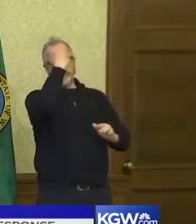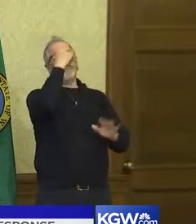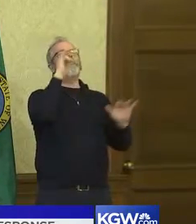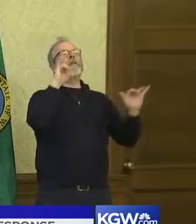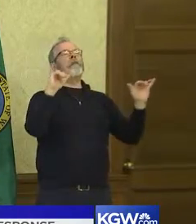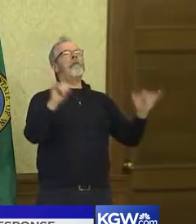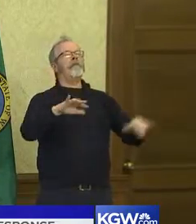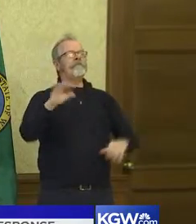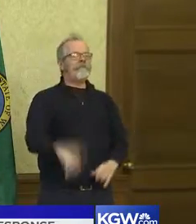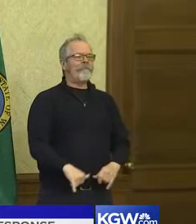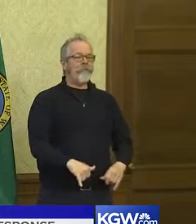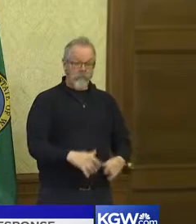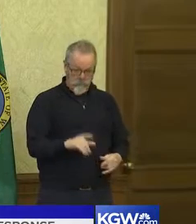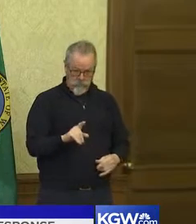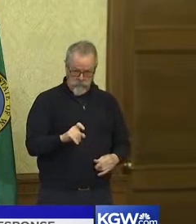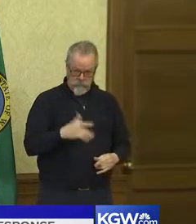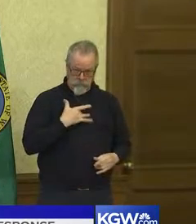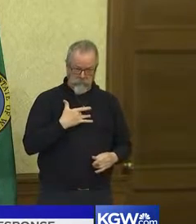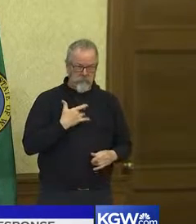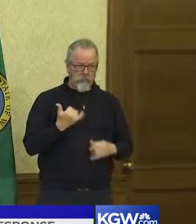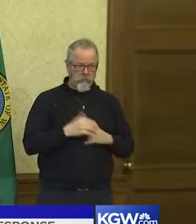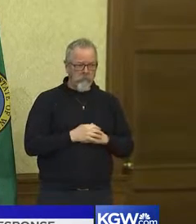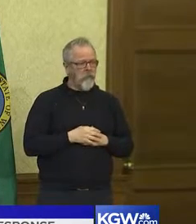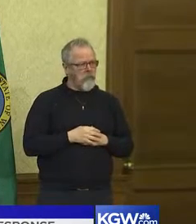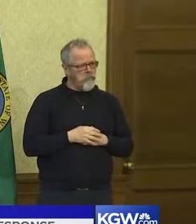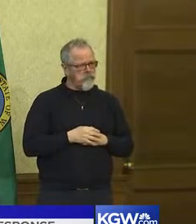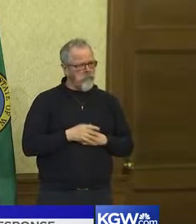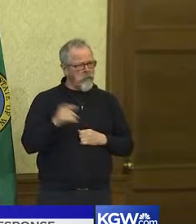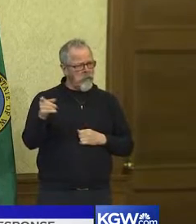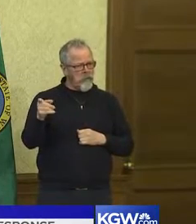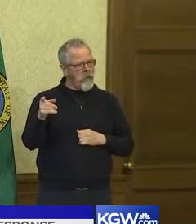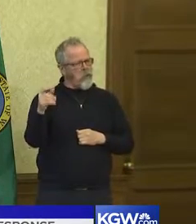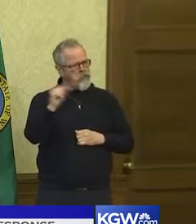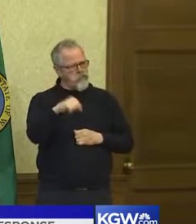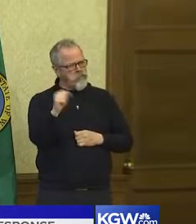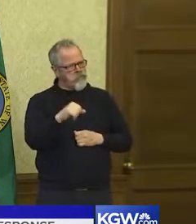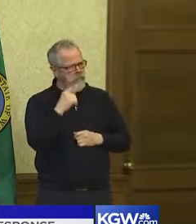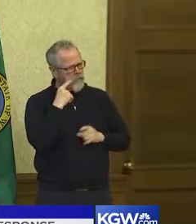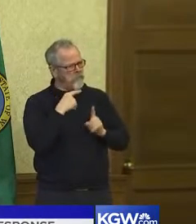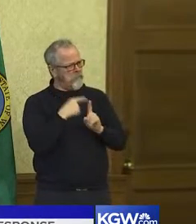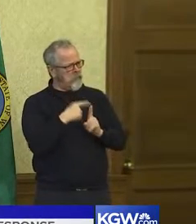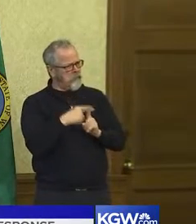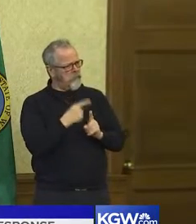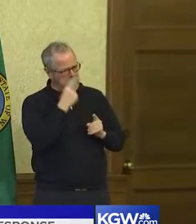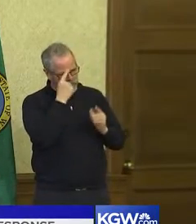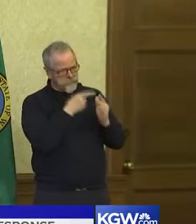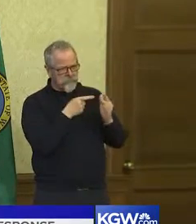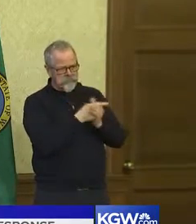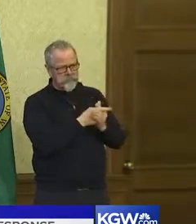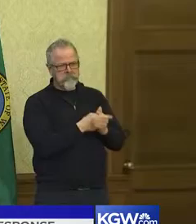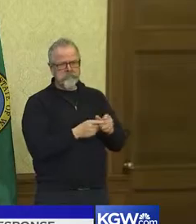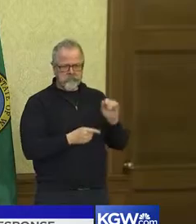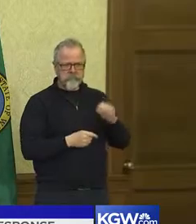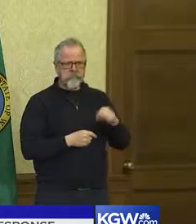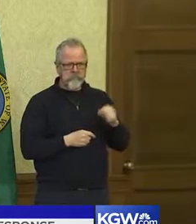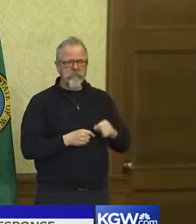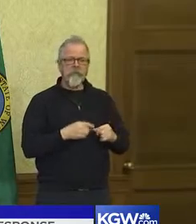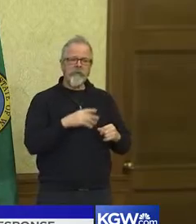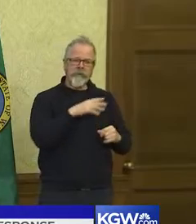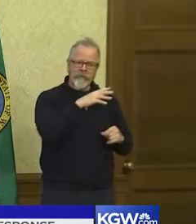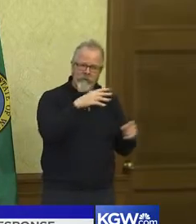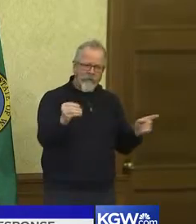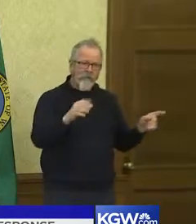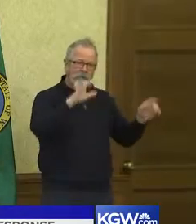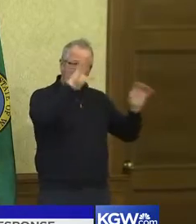the president recognized today that he will not intrude on our constitutional authority in the state of Washington. But it is a good